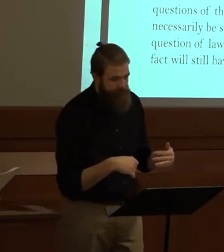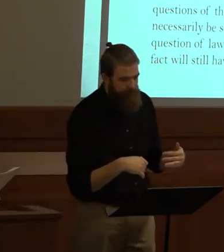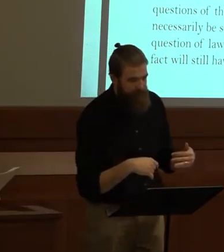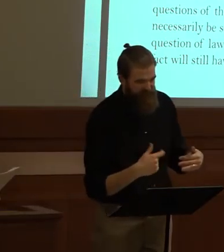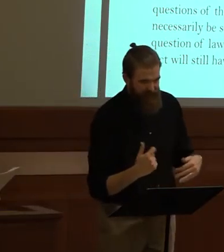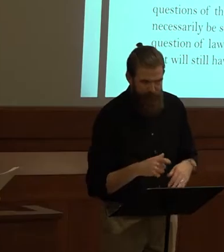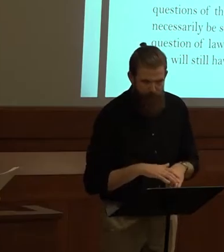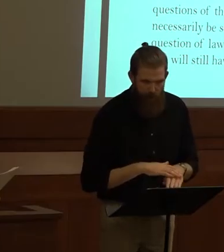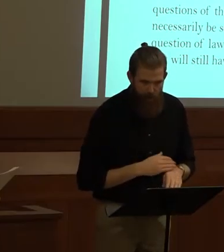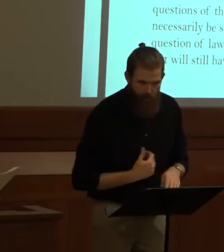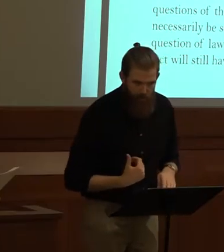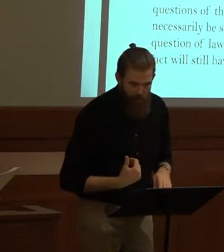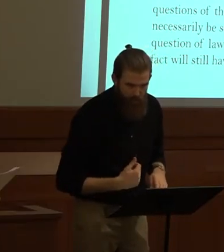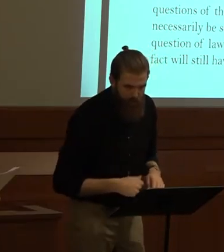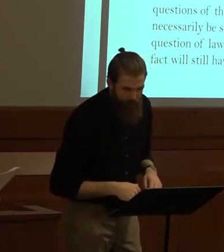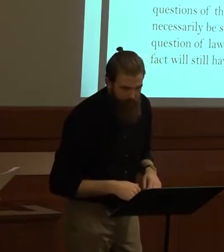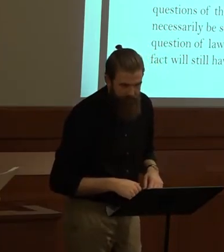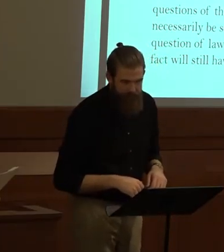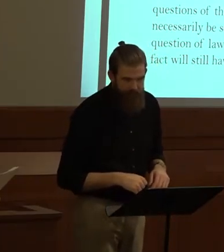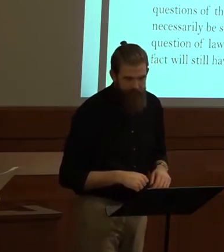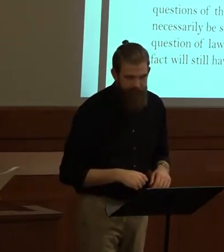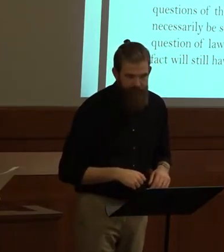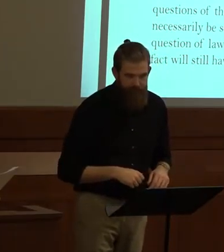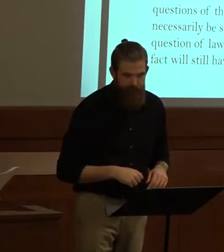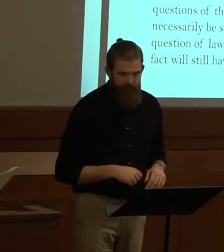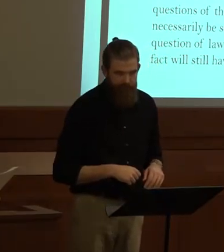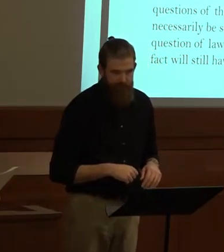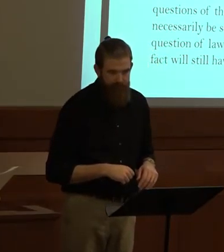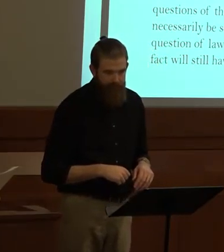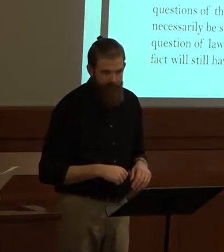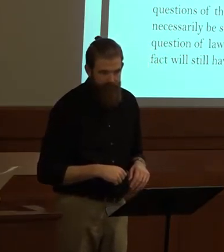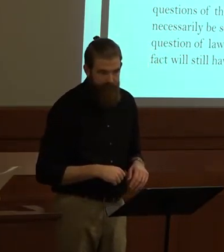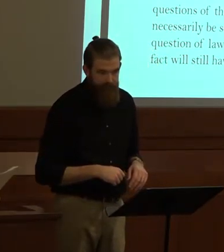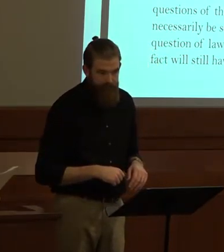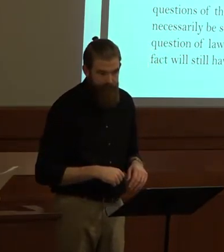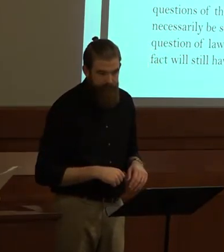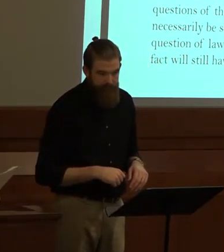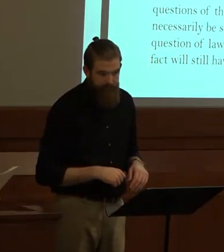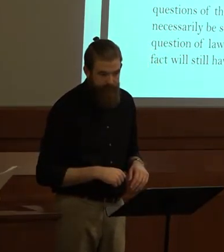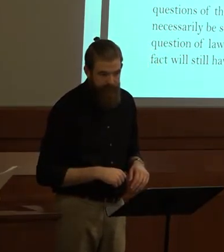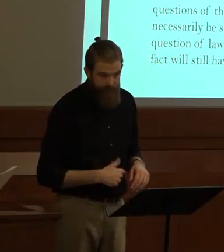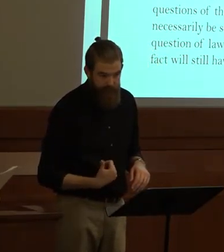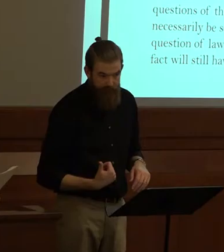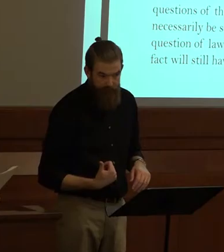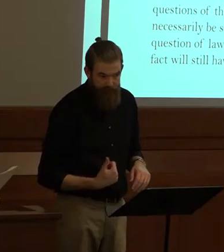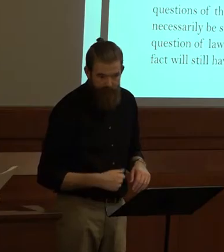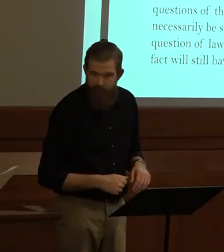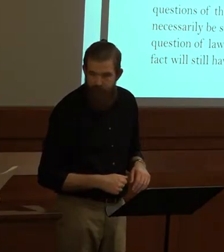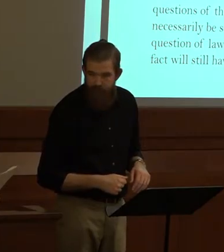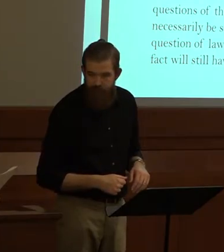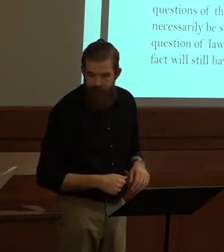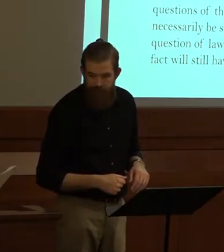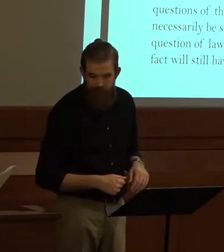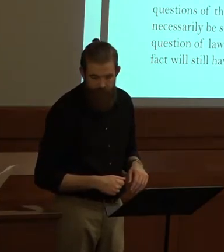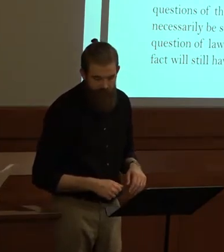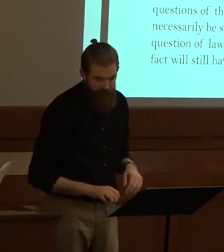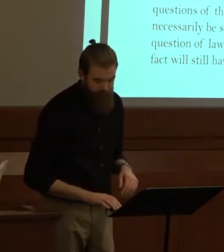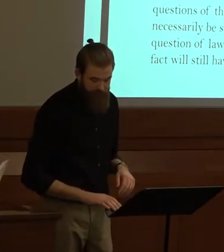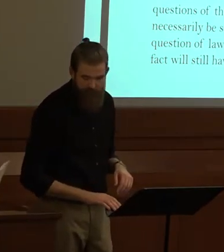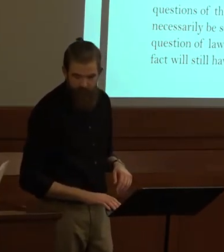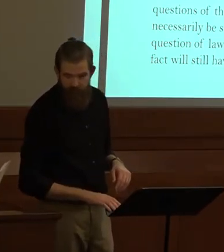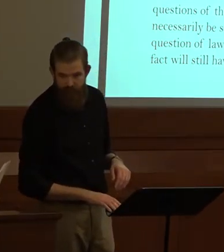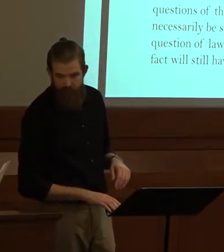in France. As the first deaf priest, La Fonta helped show the world that it was possible for some profoundly